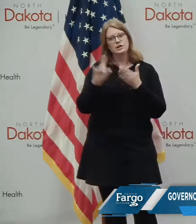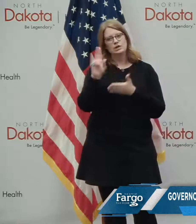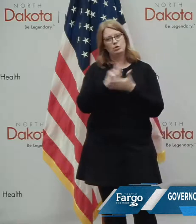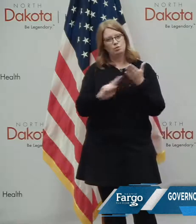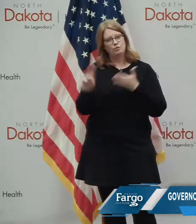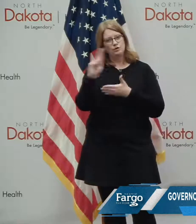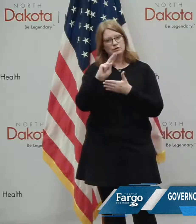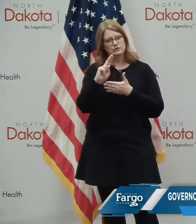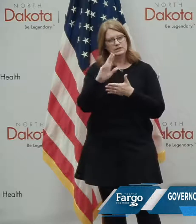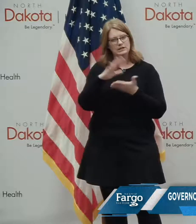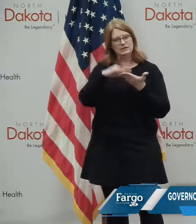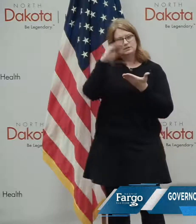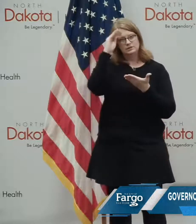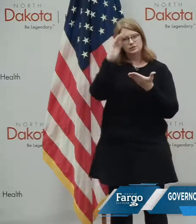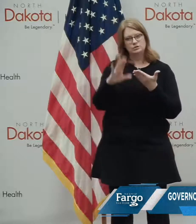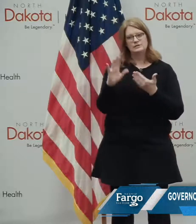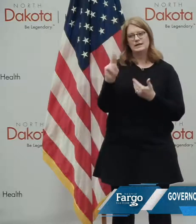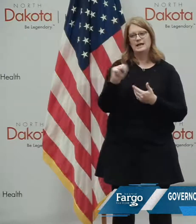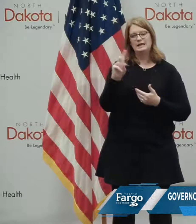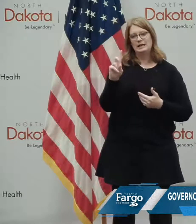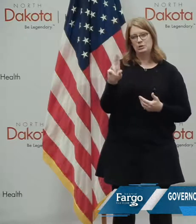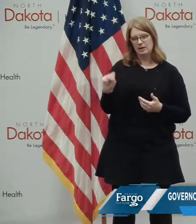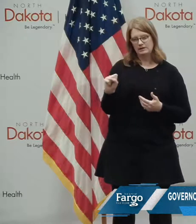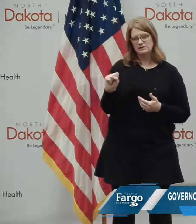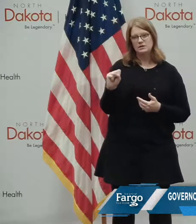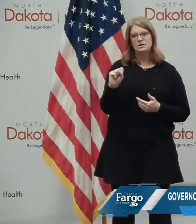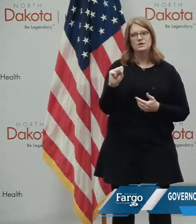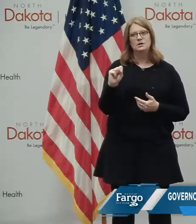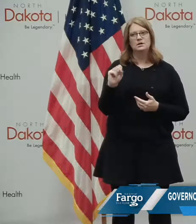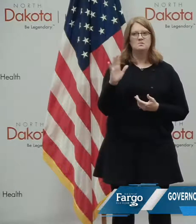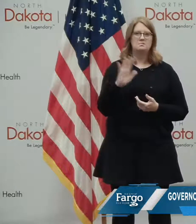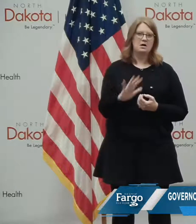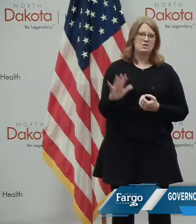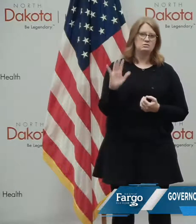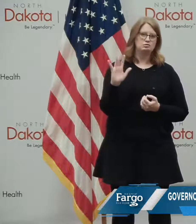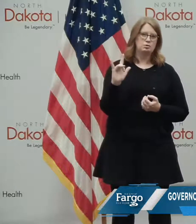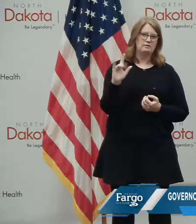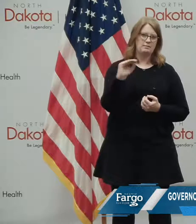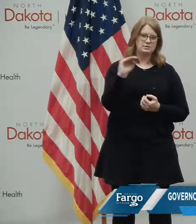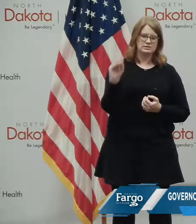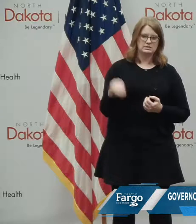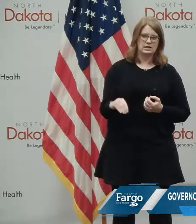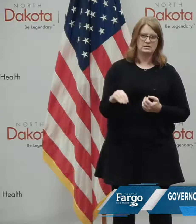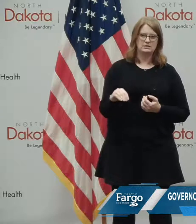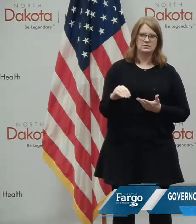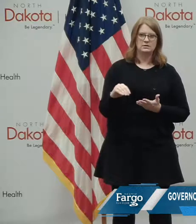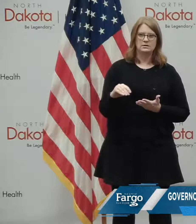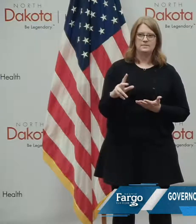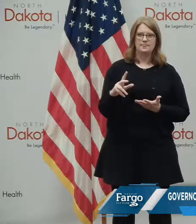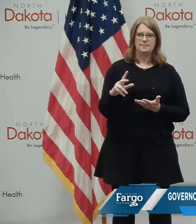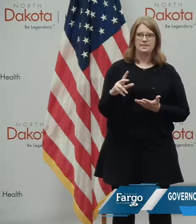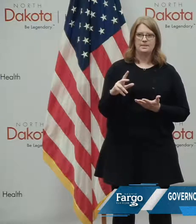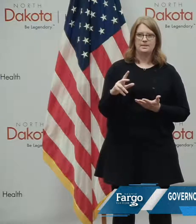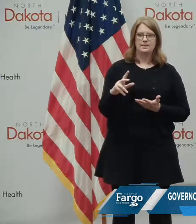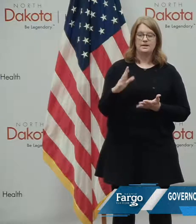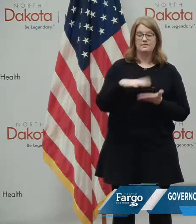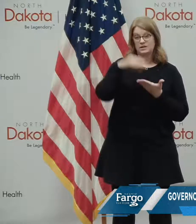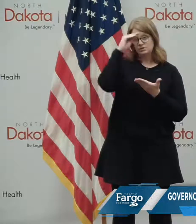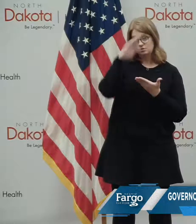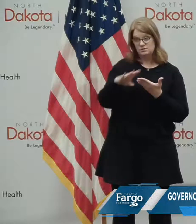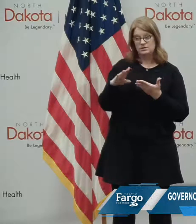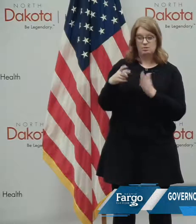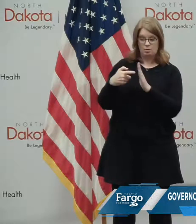through the NDUS that about 25% of the students that were